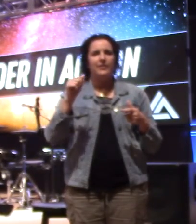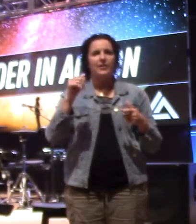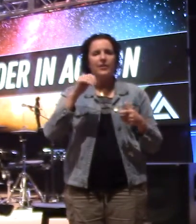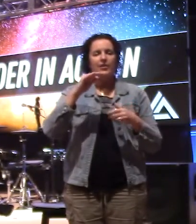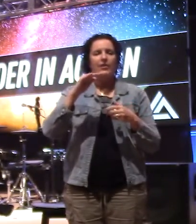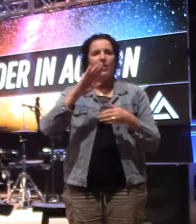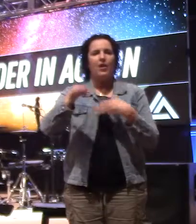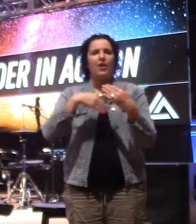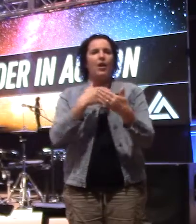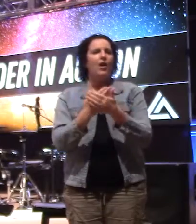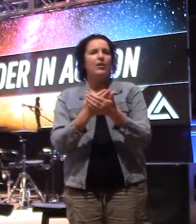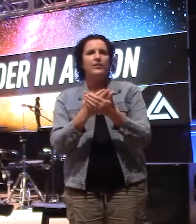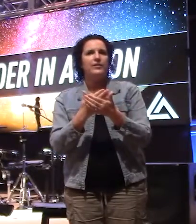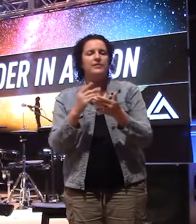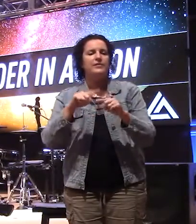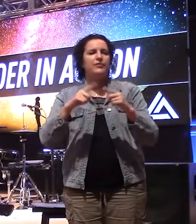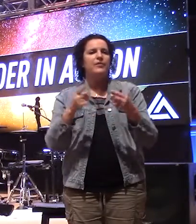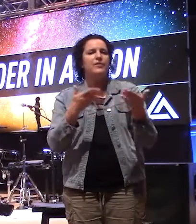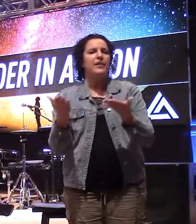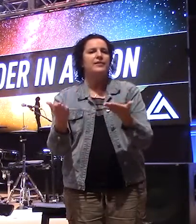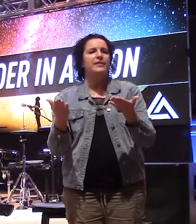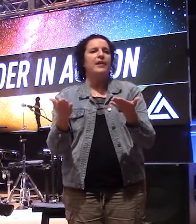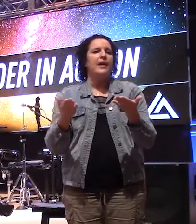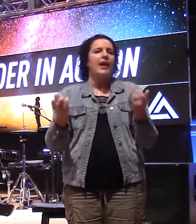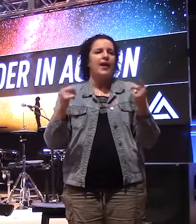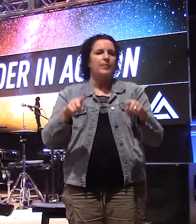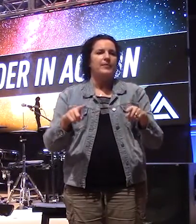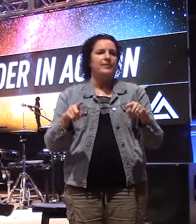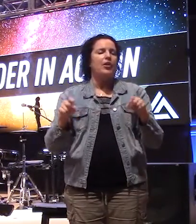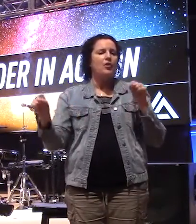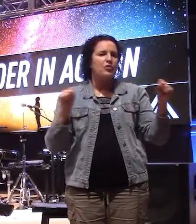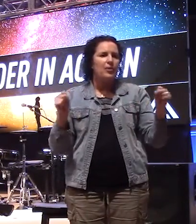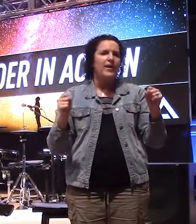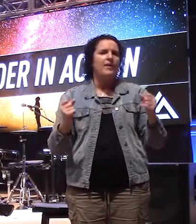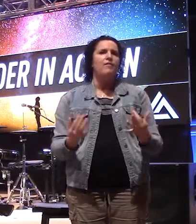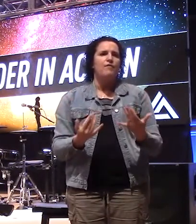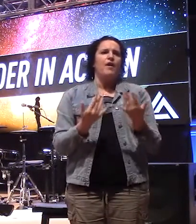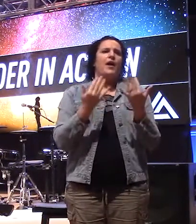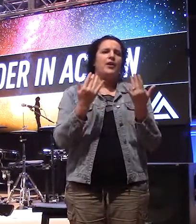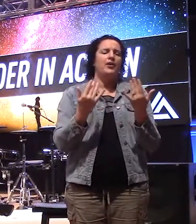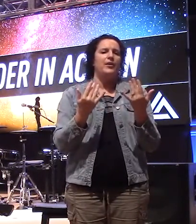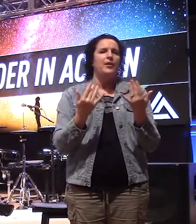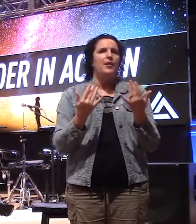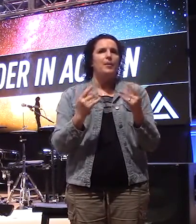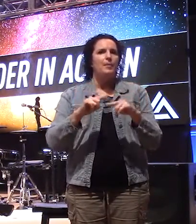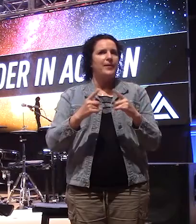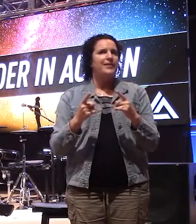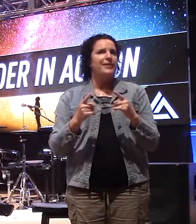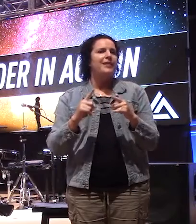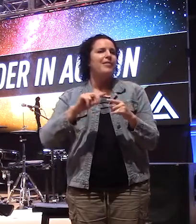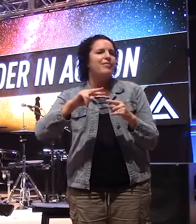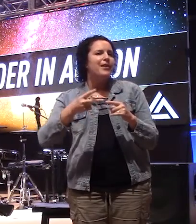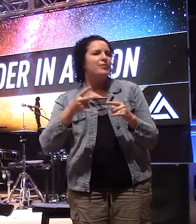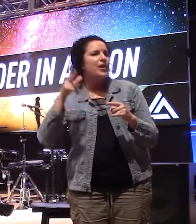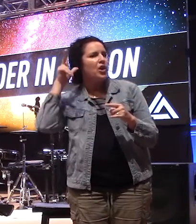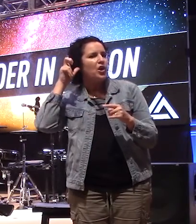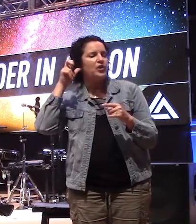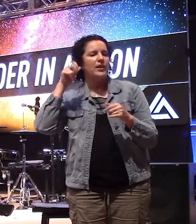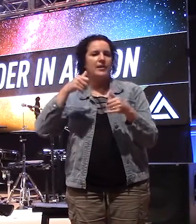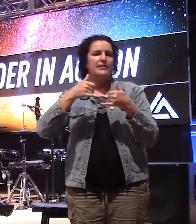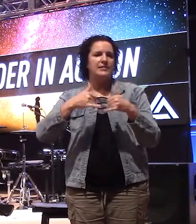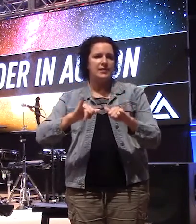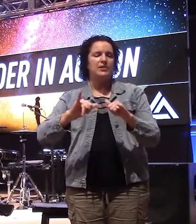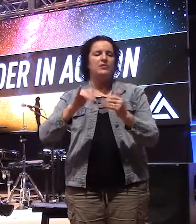fire. And then God came in a still, small voice. You know, sometimes the heavens just